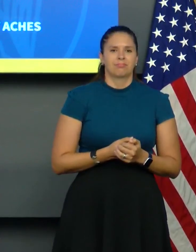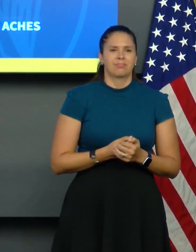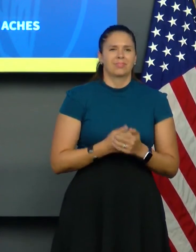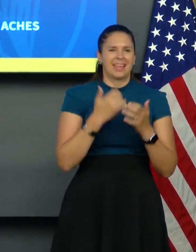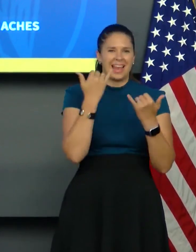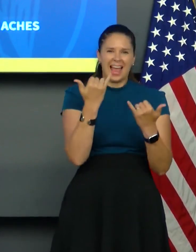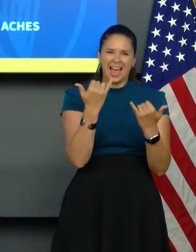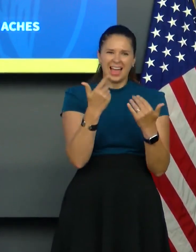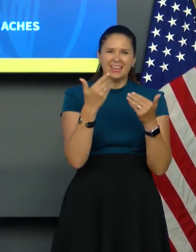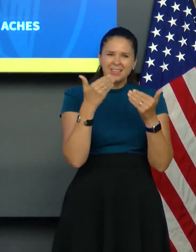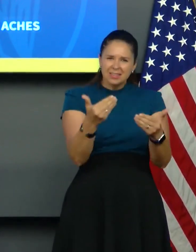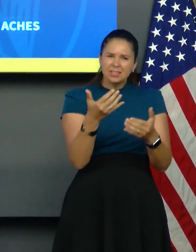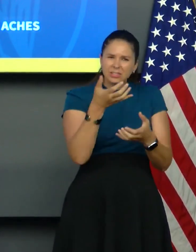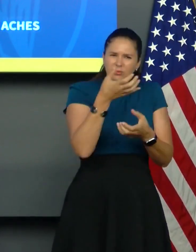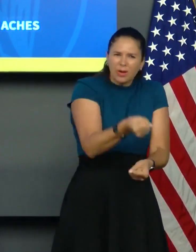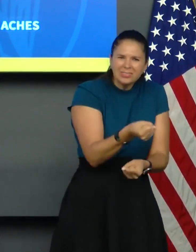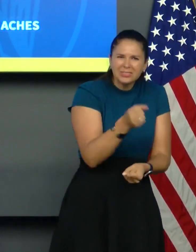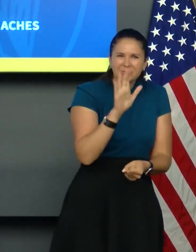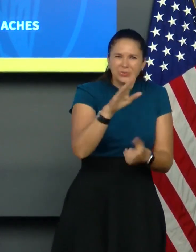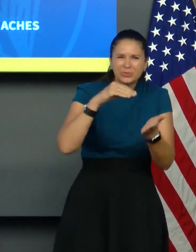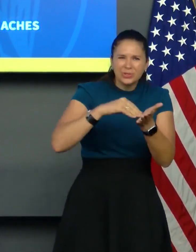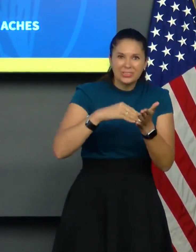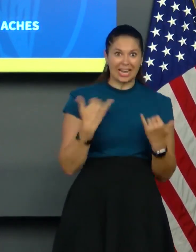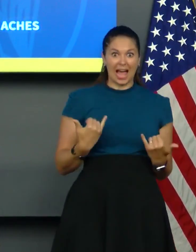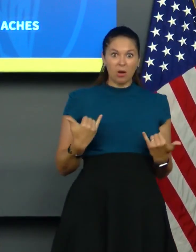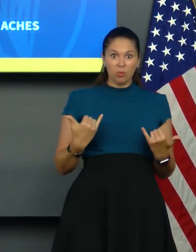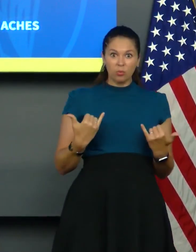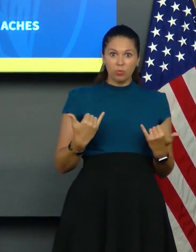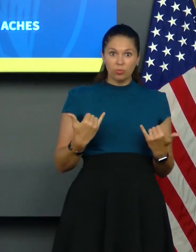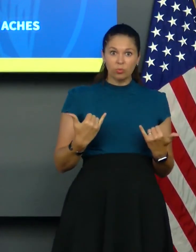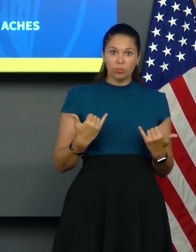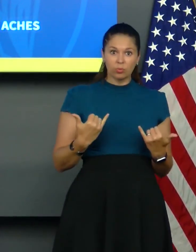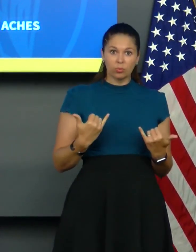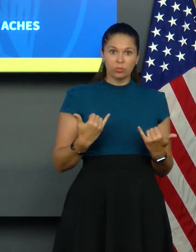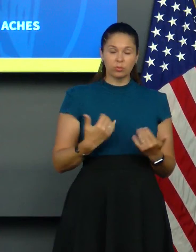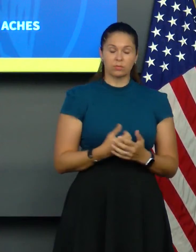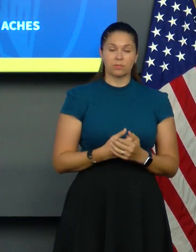Put that trust in your physicians now